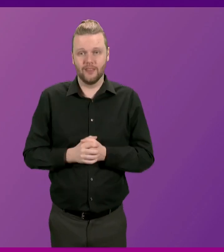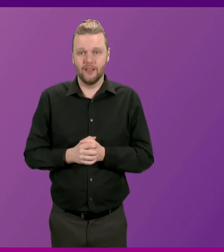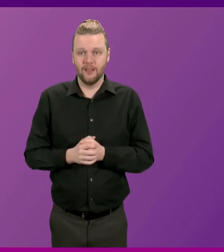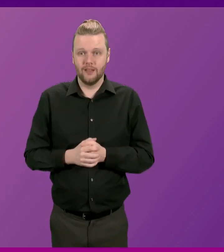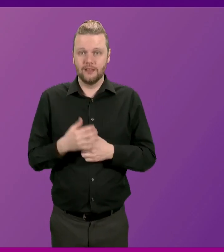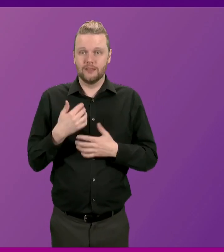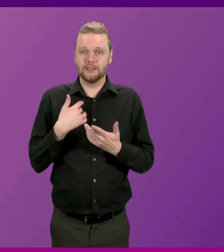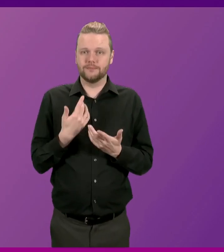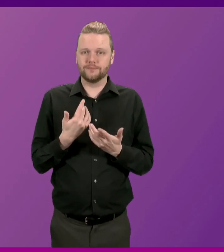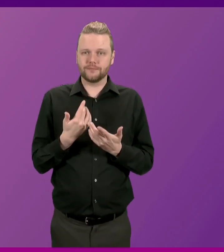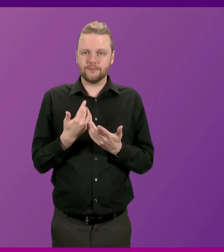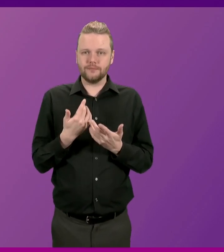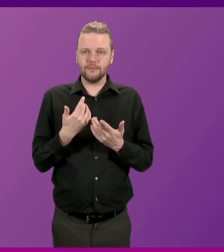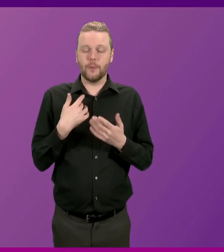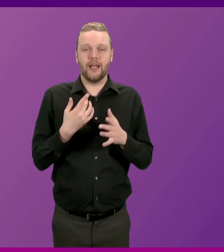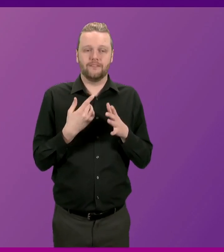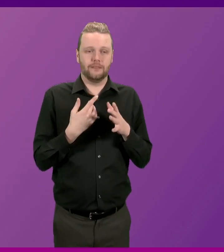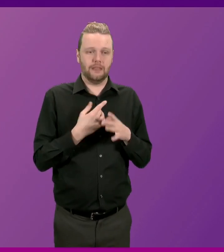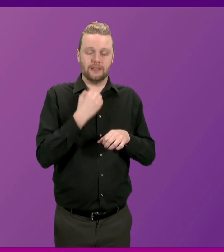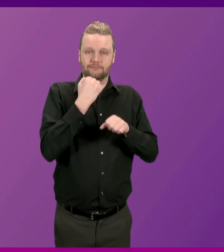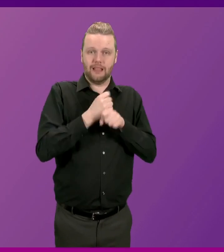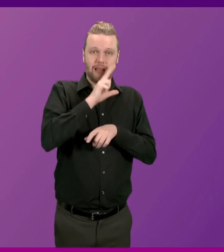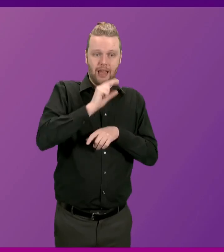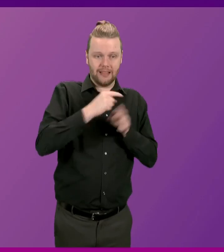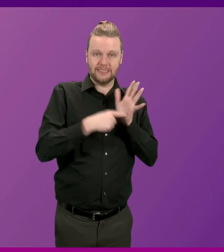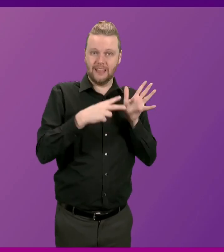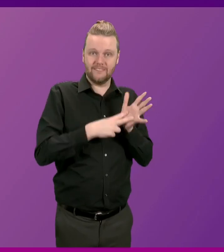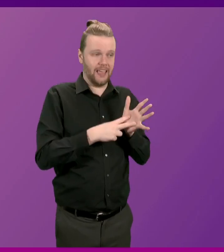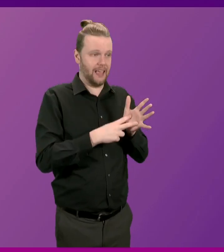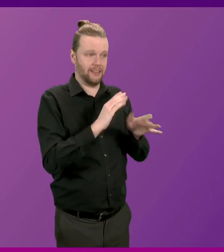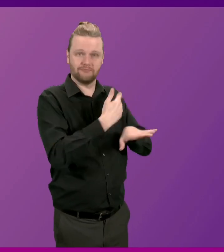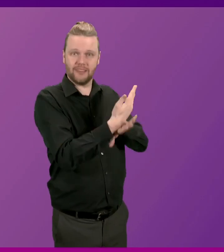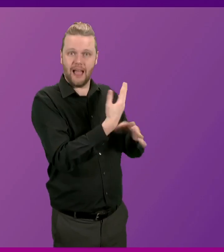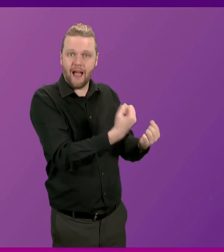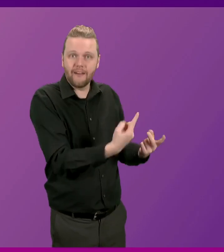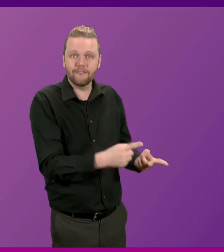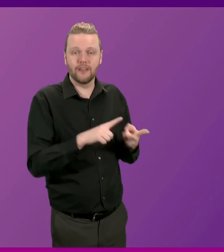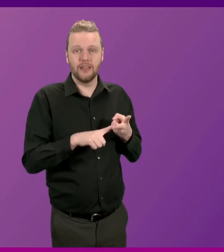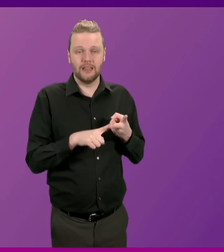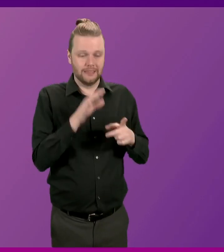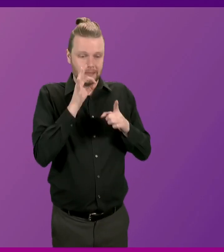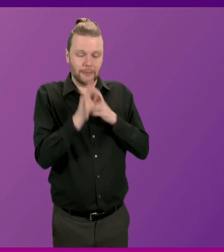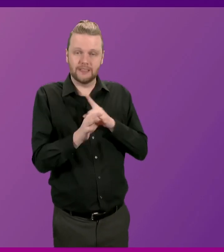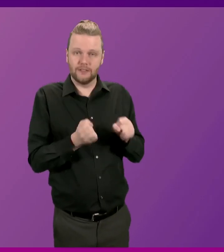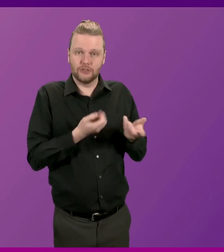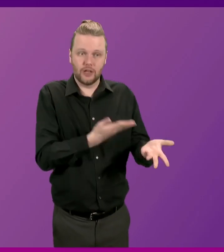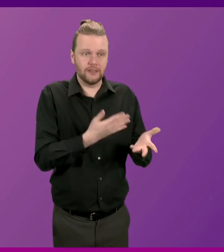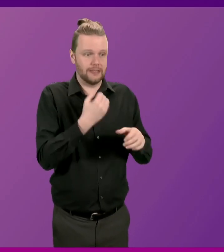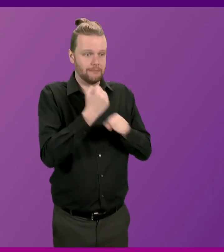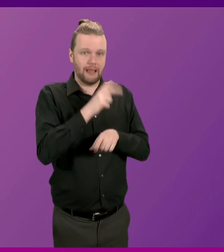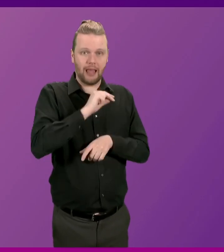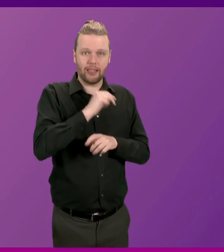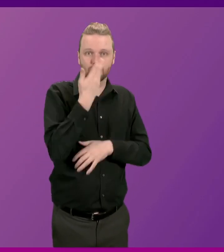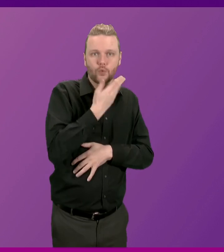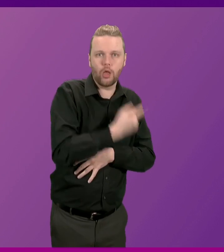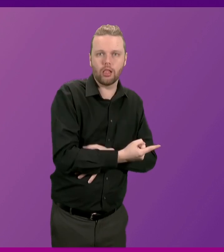Deaf TV, the Gaelic TV station. They've got their own TV station. They've got specific services. They've got Gaelic medium schools.